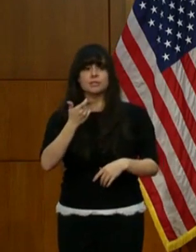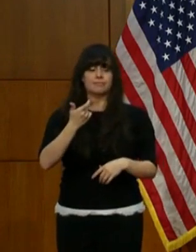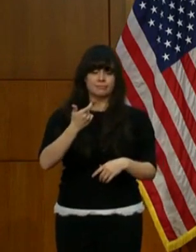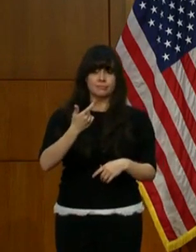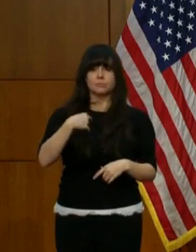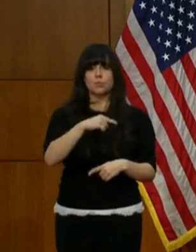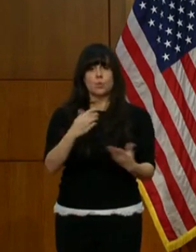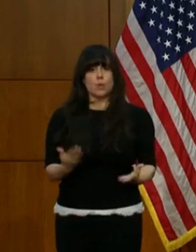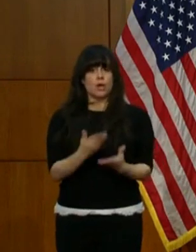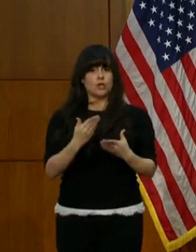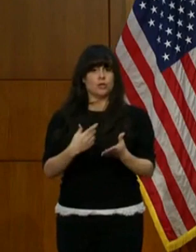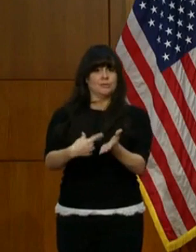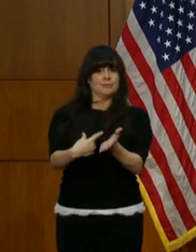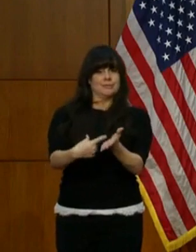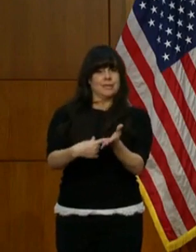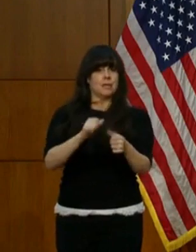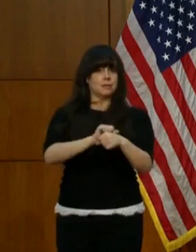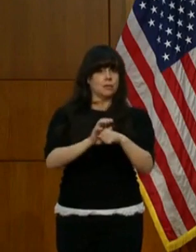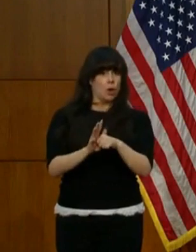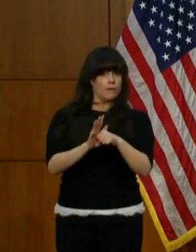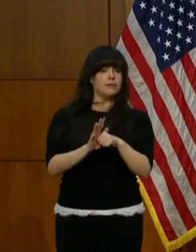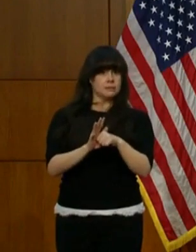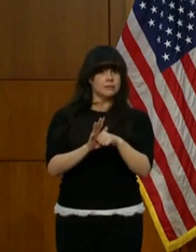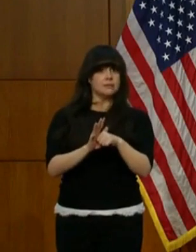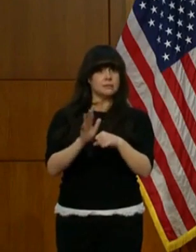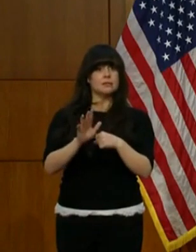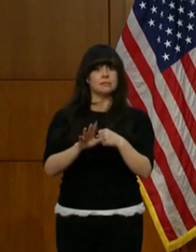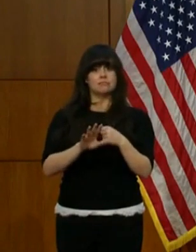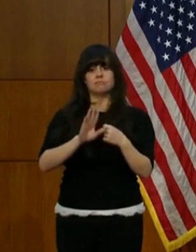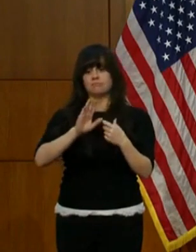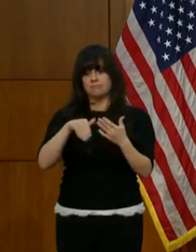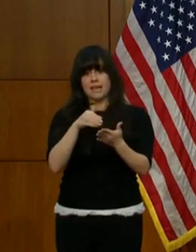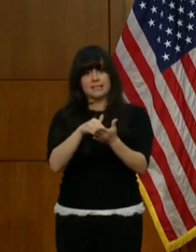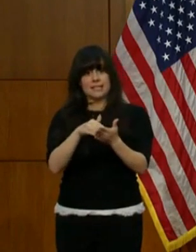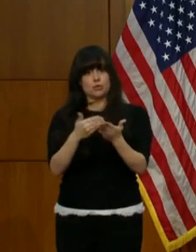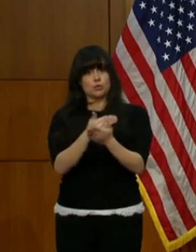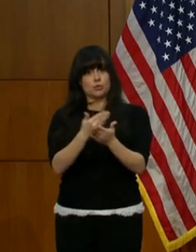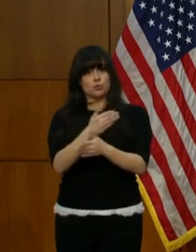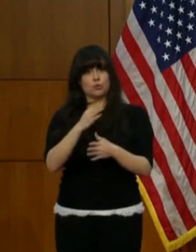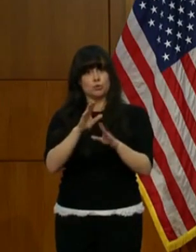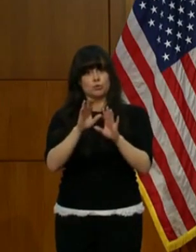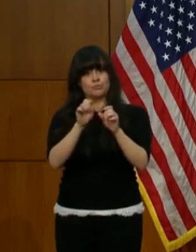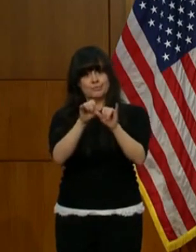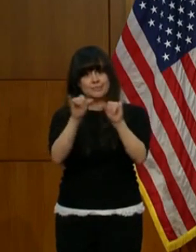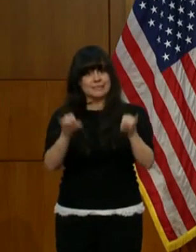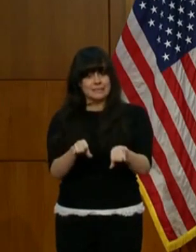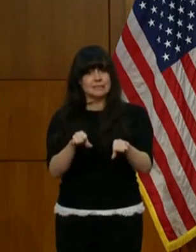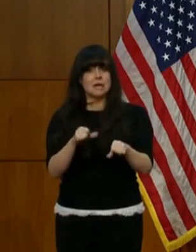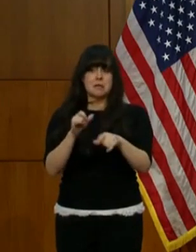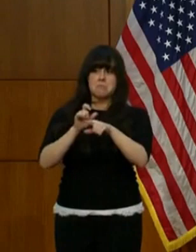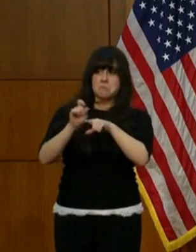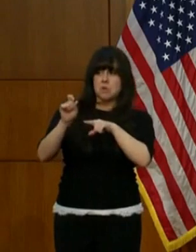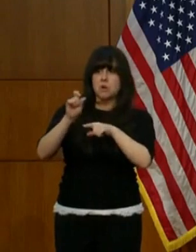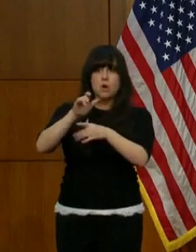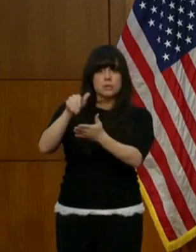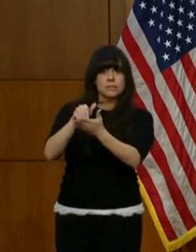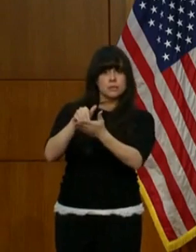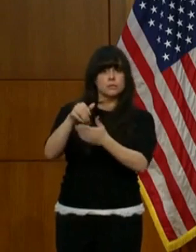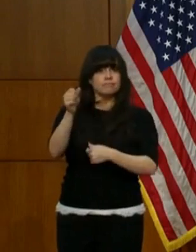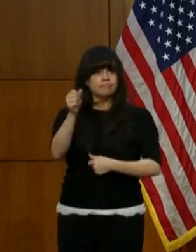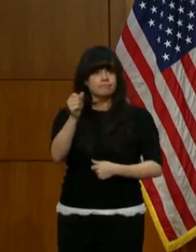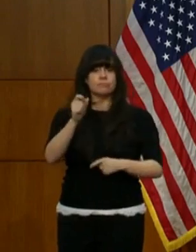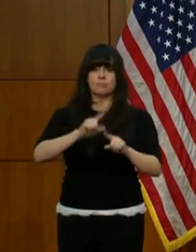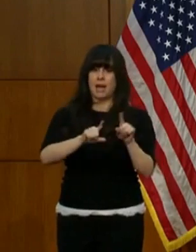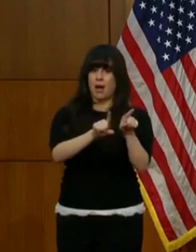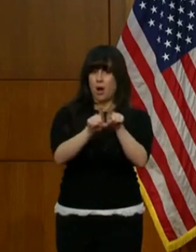talk about COVID and the central registration, the call center, but also just remember we